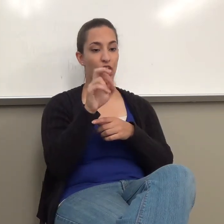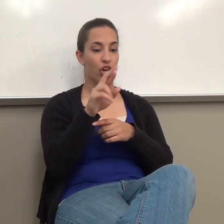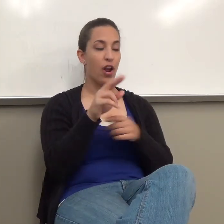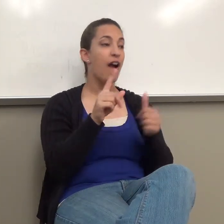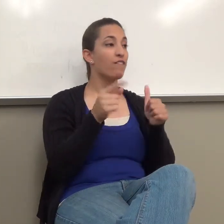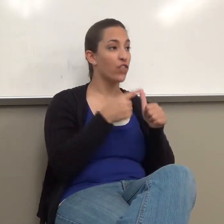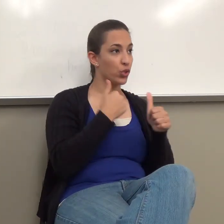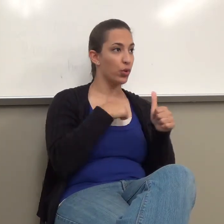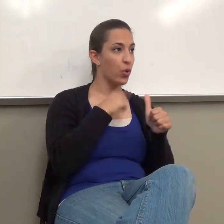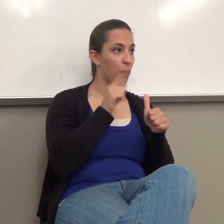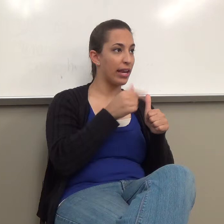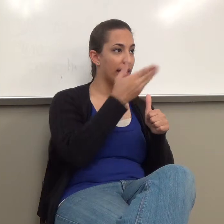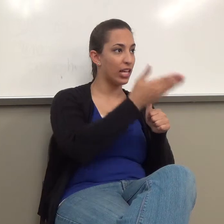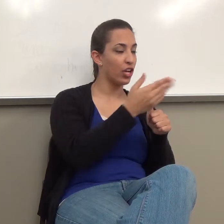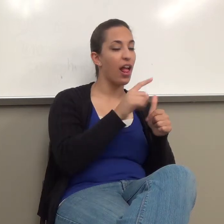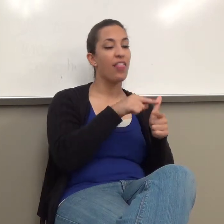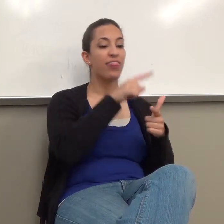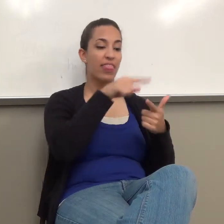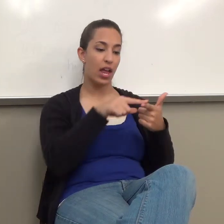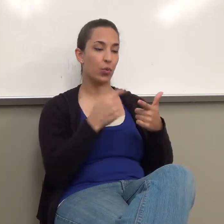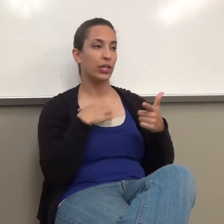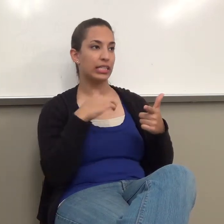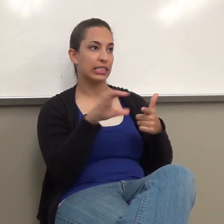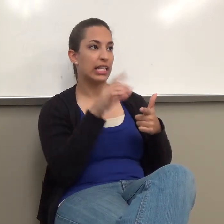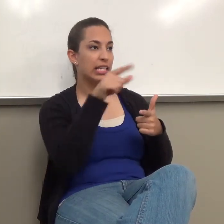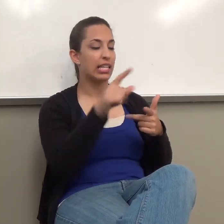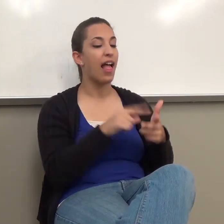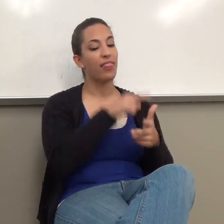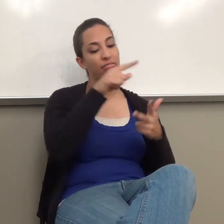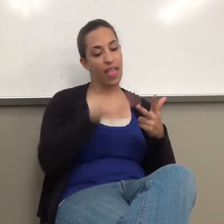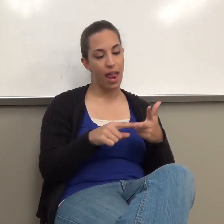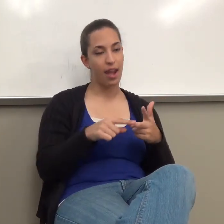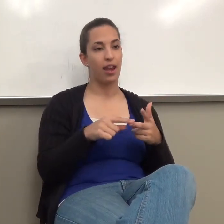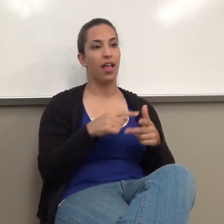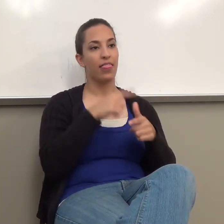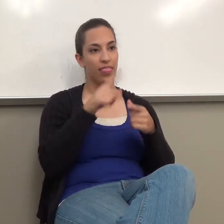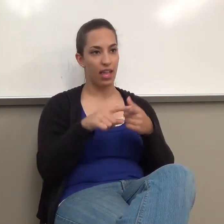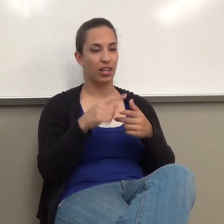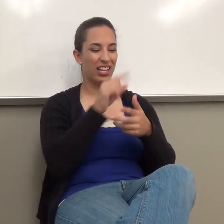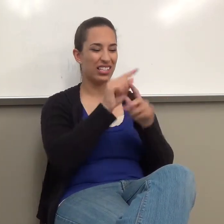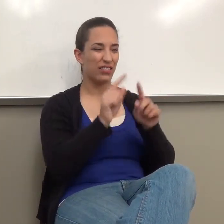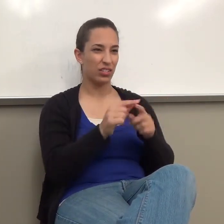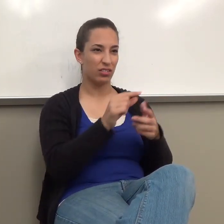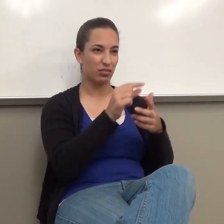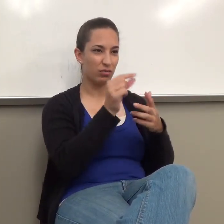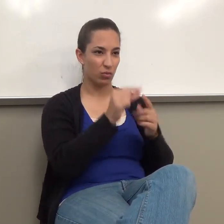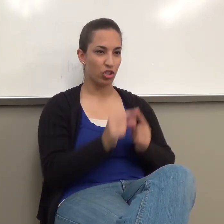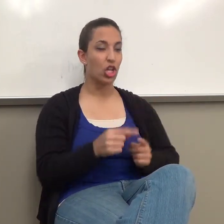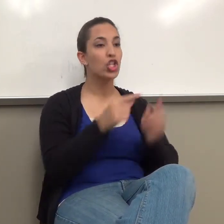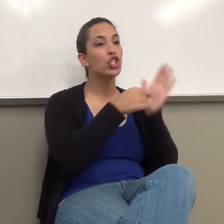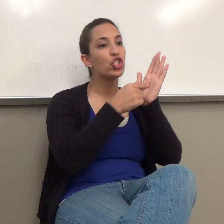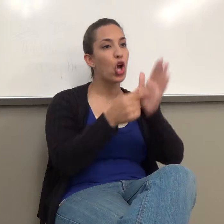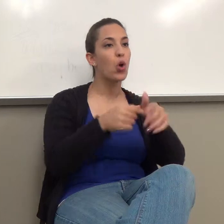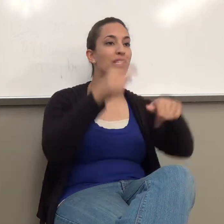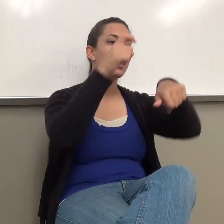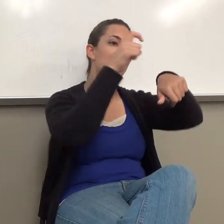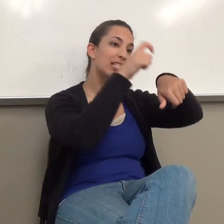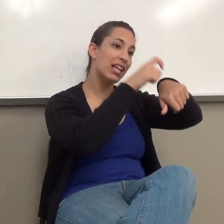did this, then we went in the door, then we sat down at the counter. So you have a passage of time. But you have those marks that say